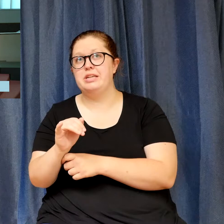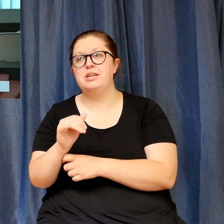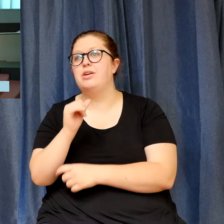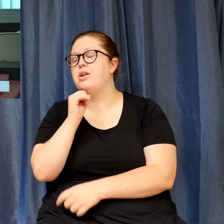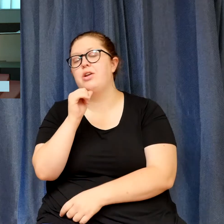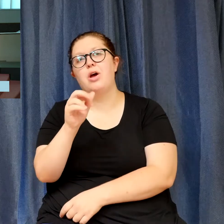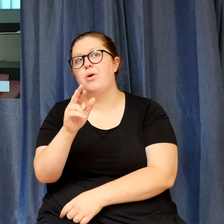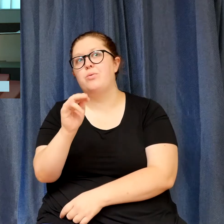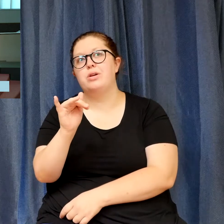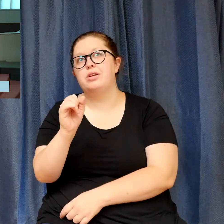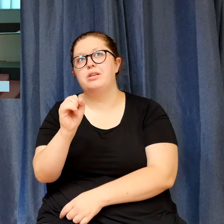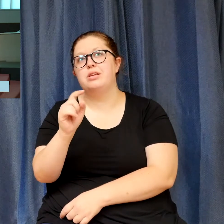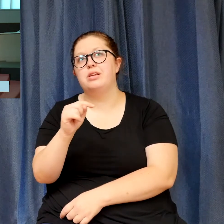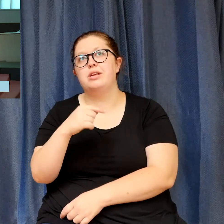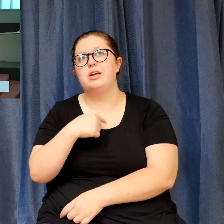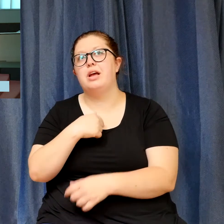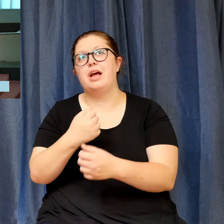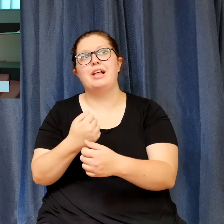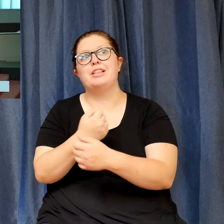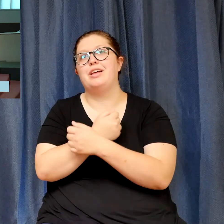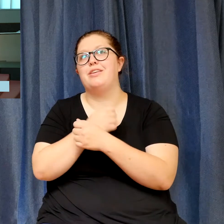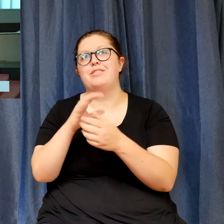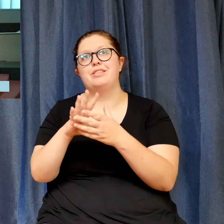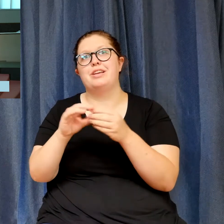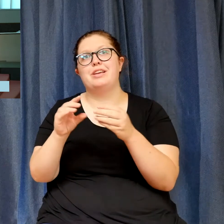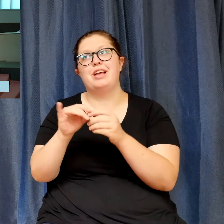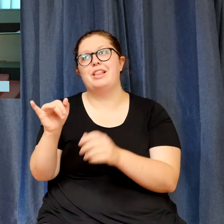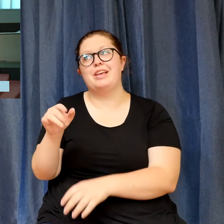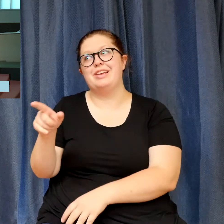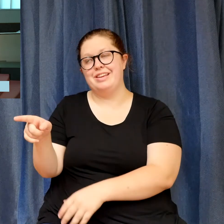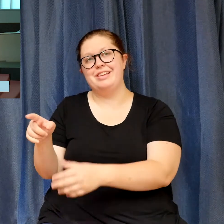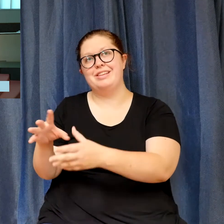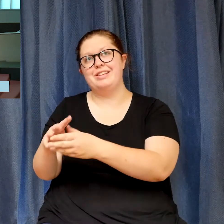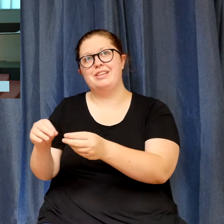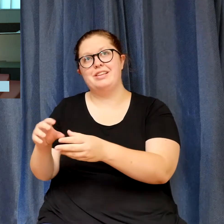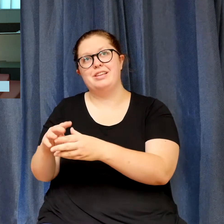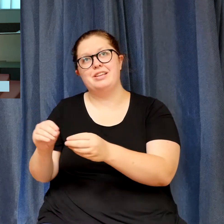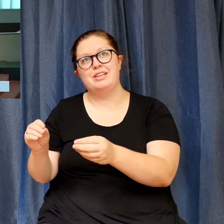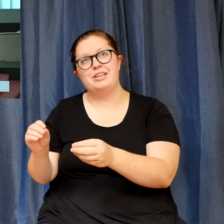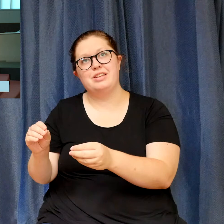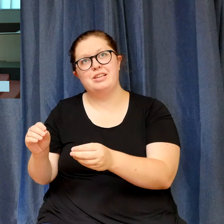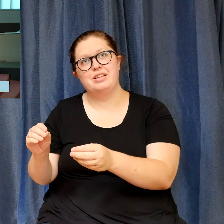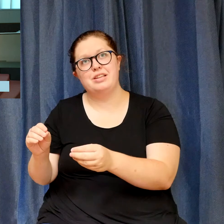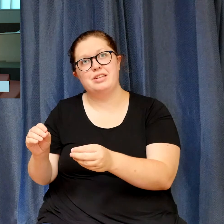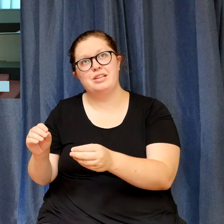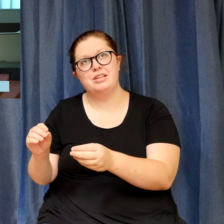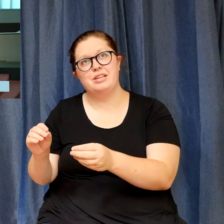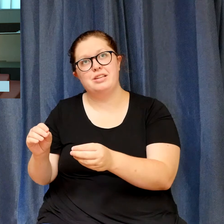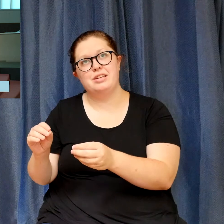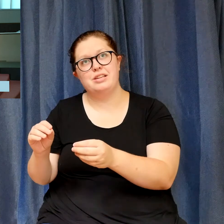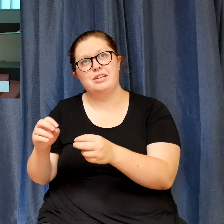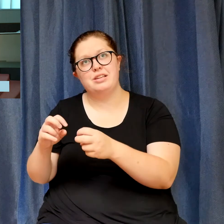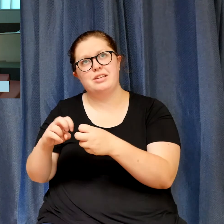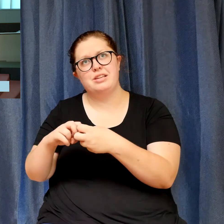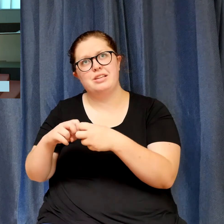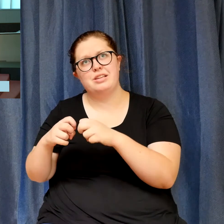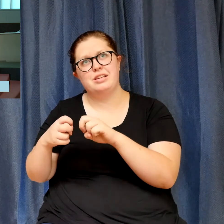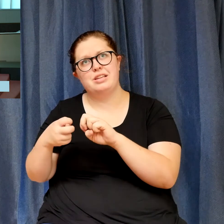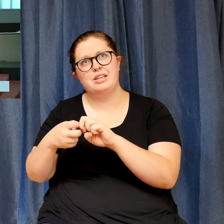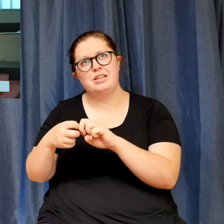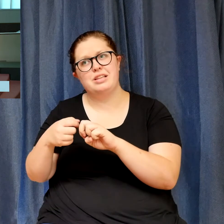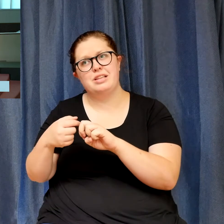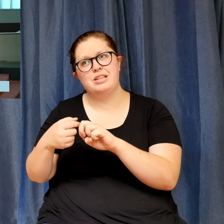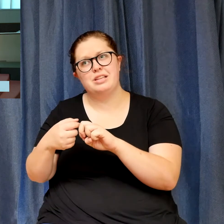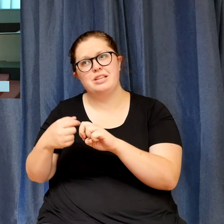isn't racist, but I love saying it just like he said it. And that is, consciousness is the ground of all